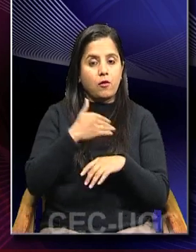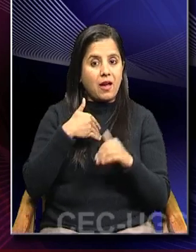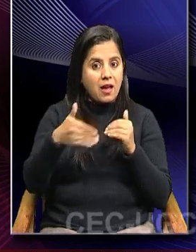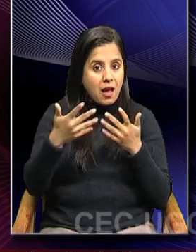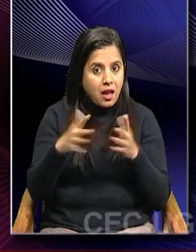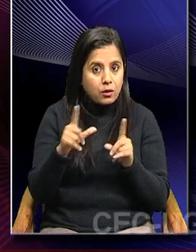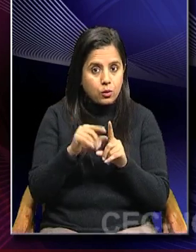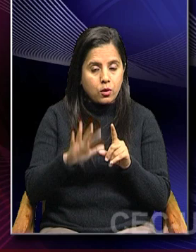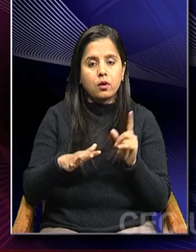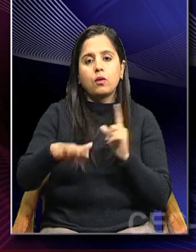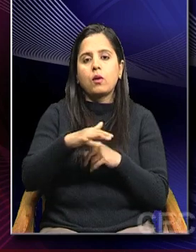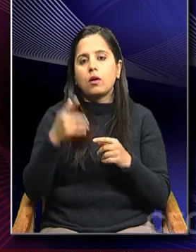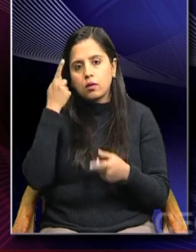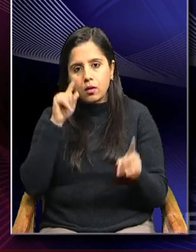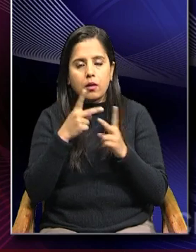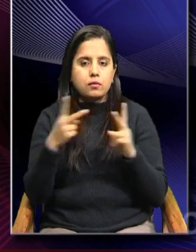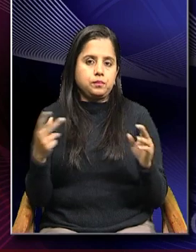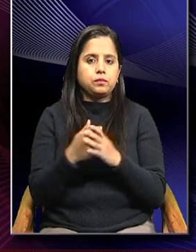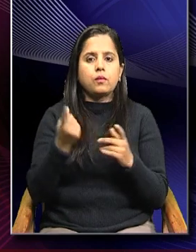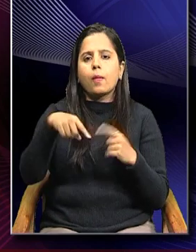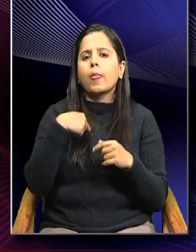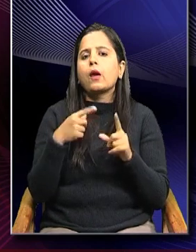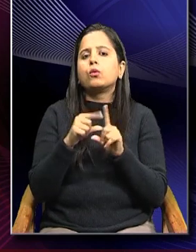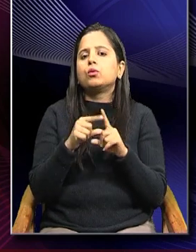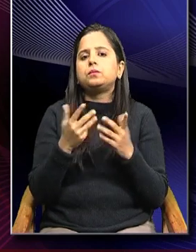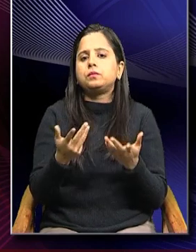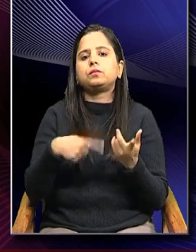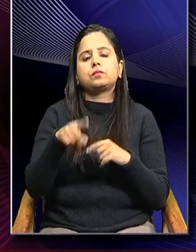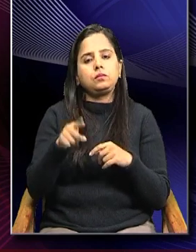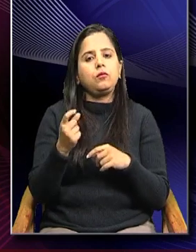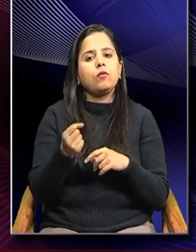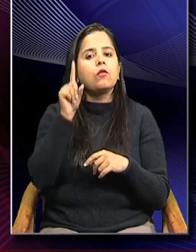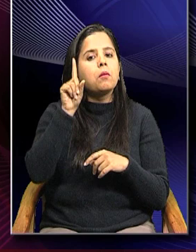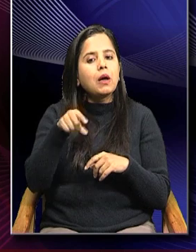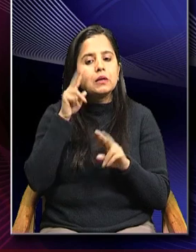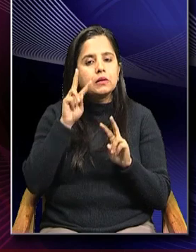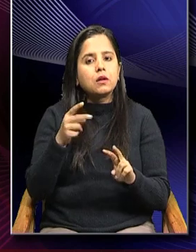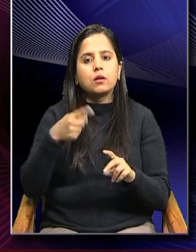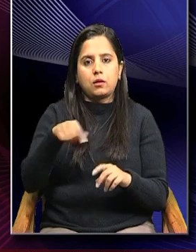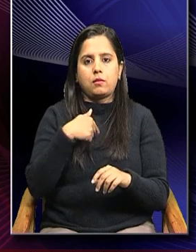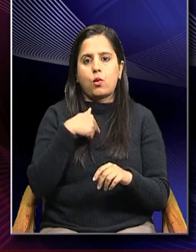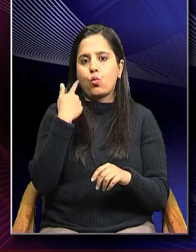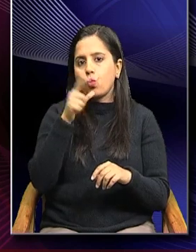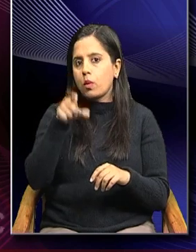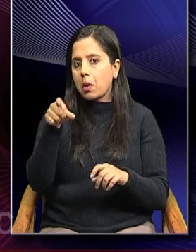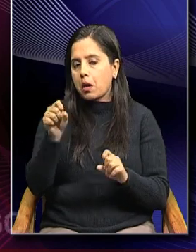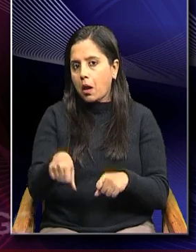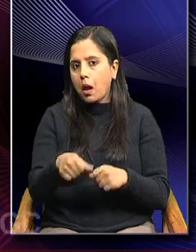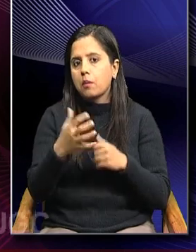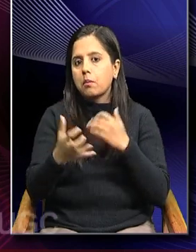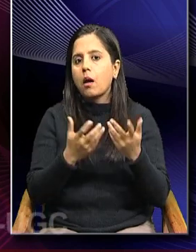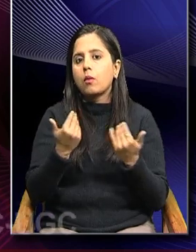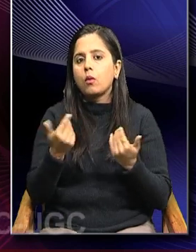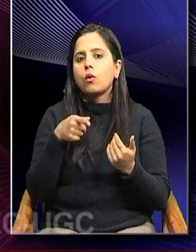for this kind of strategy. So what we do, we have to first understand who are my potential customers, what are